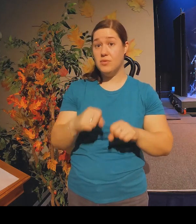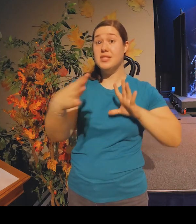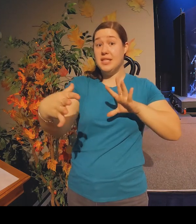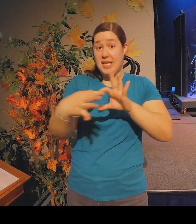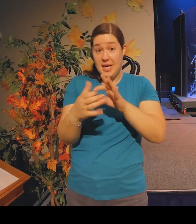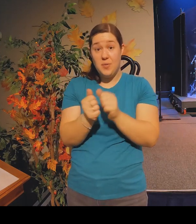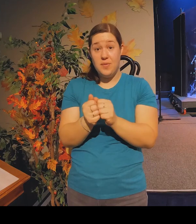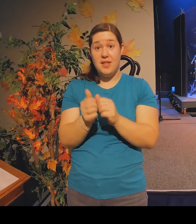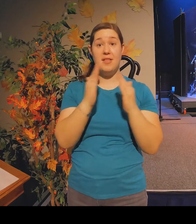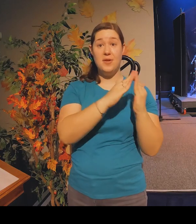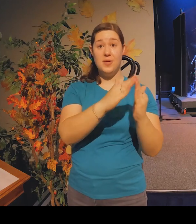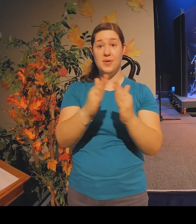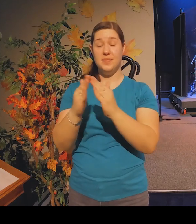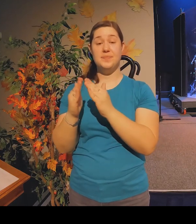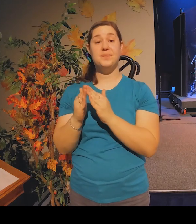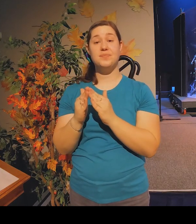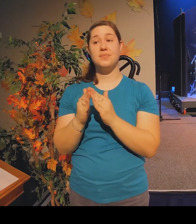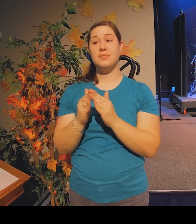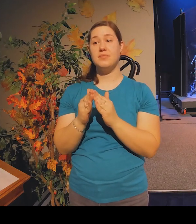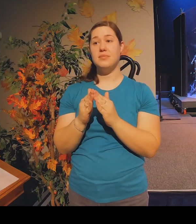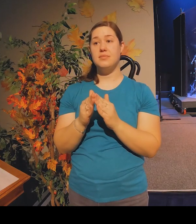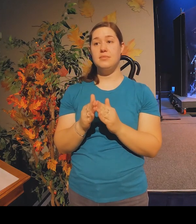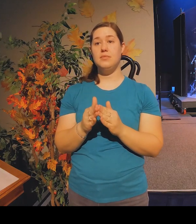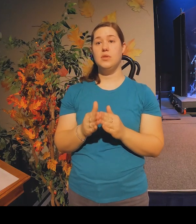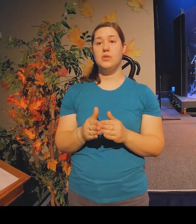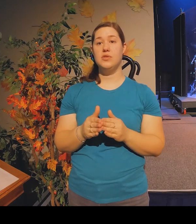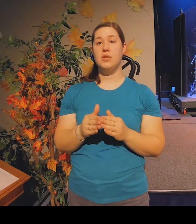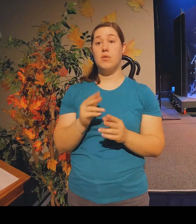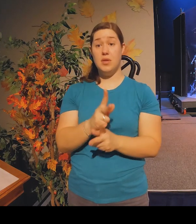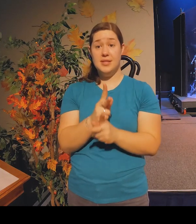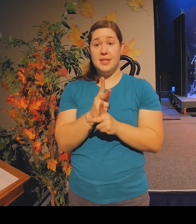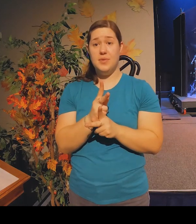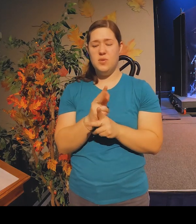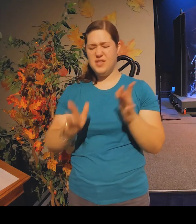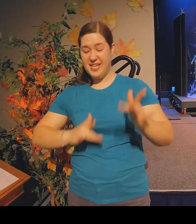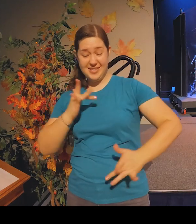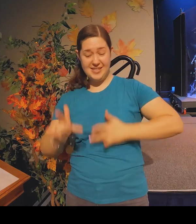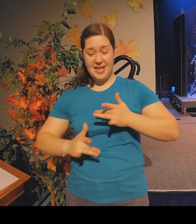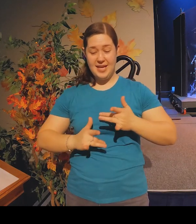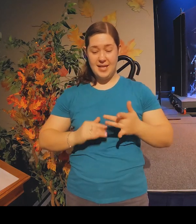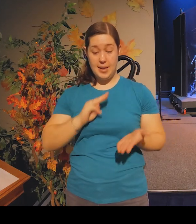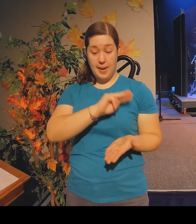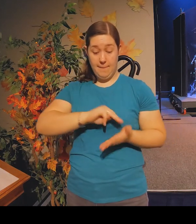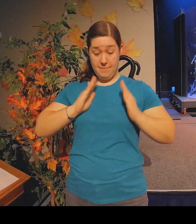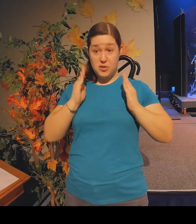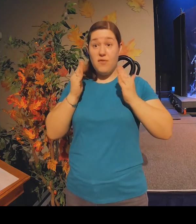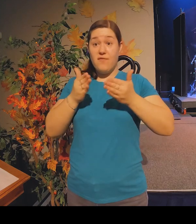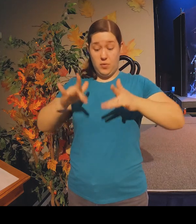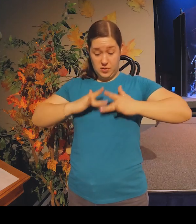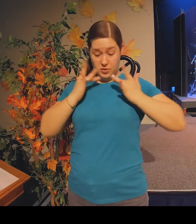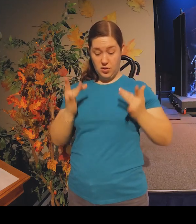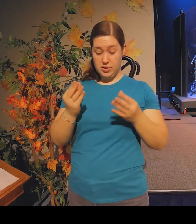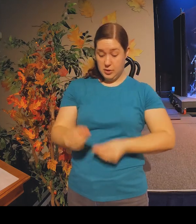keep those excited and those mission-minded hearts as we give back to our God together.